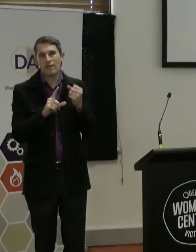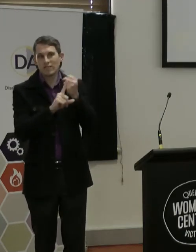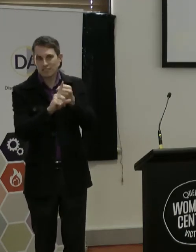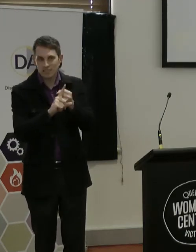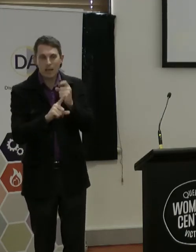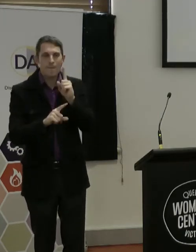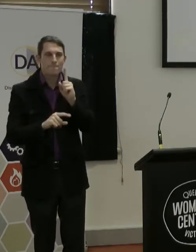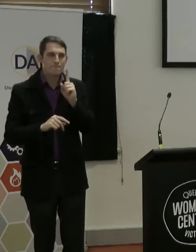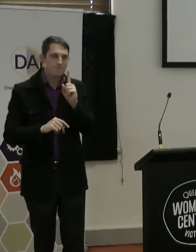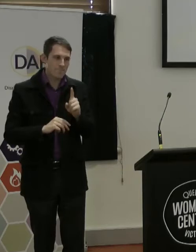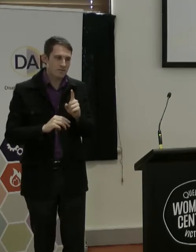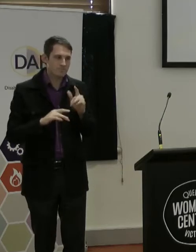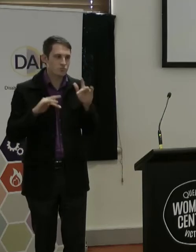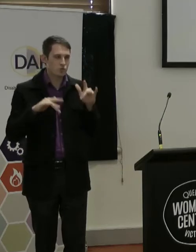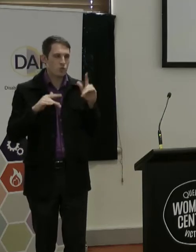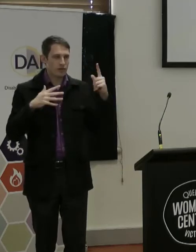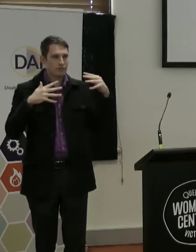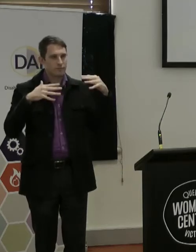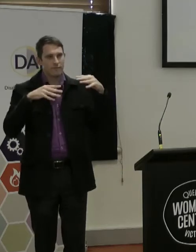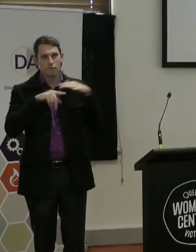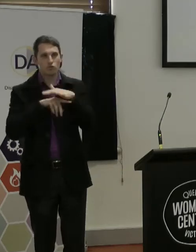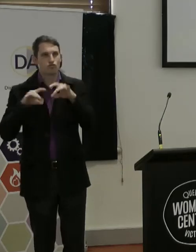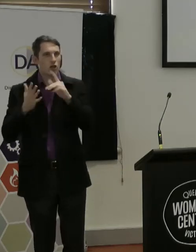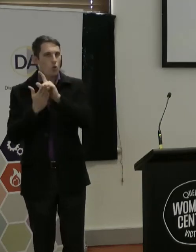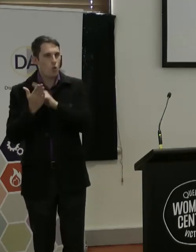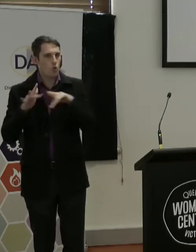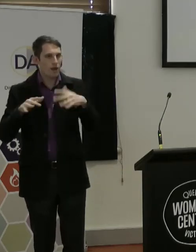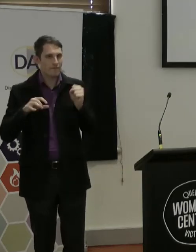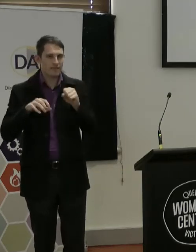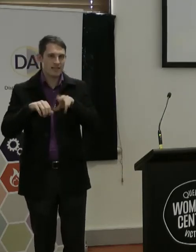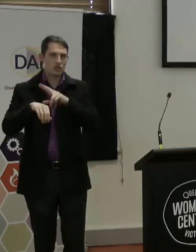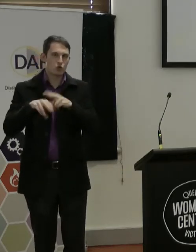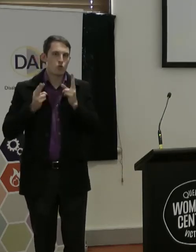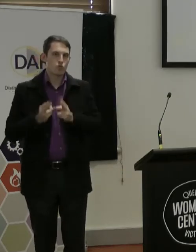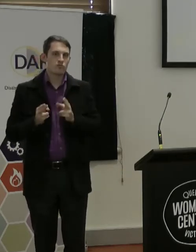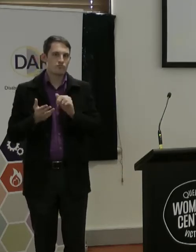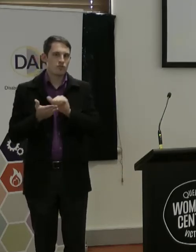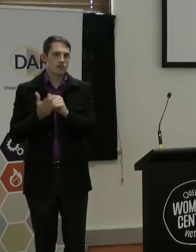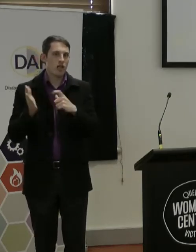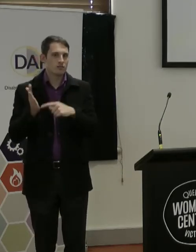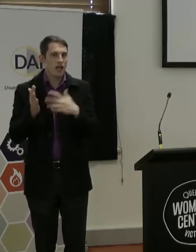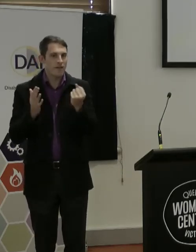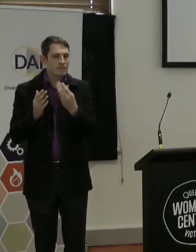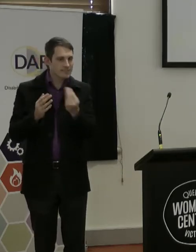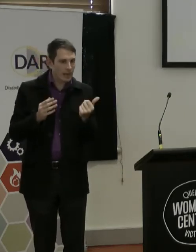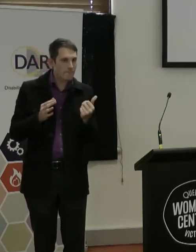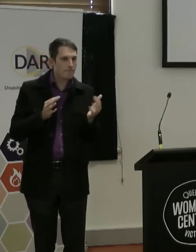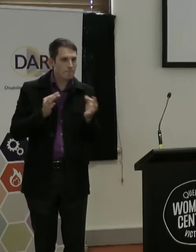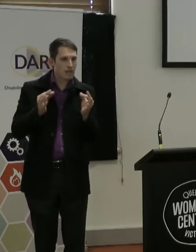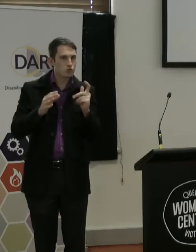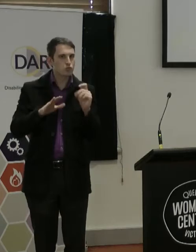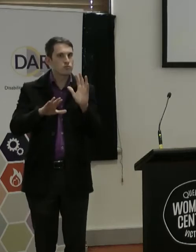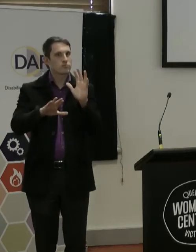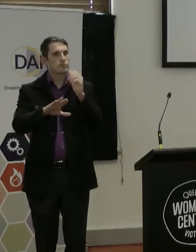hasn't been enshrined into Australian law. We still don't have a National Human Rights Act. There are some states that have taken steps to implement human